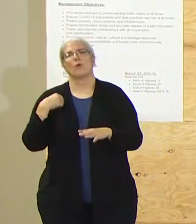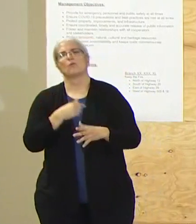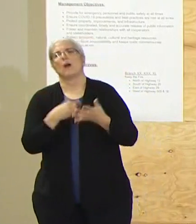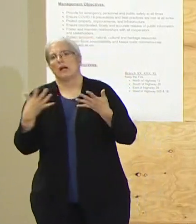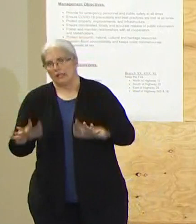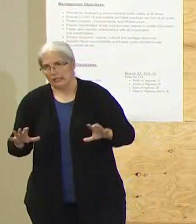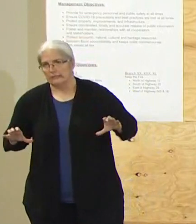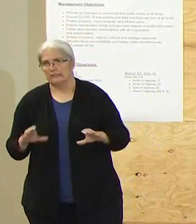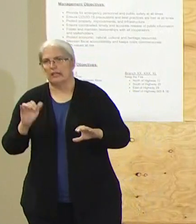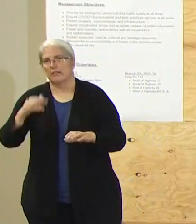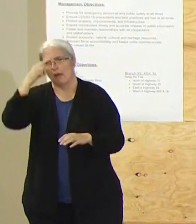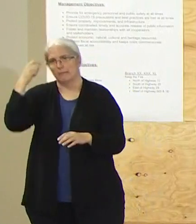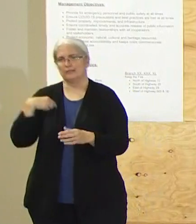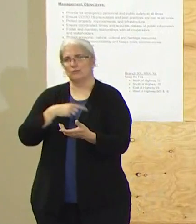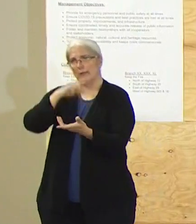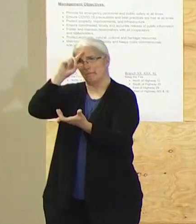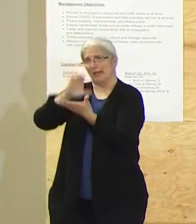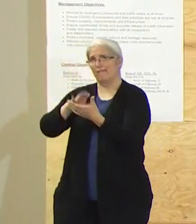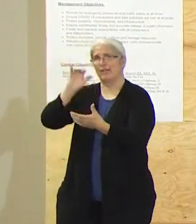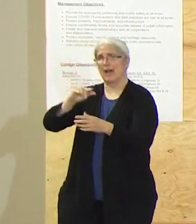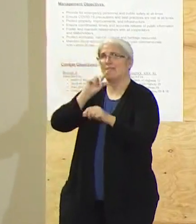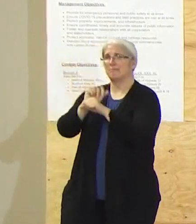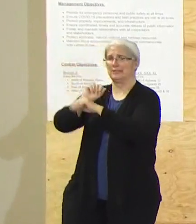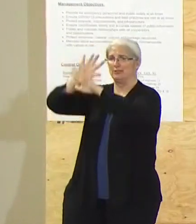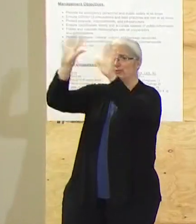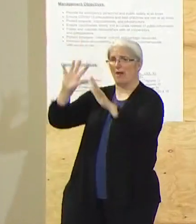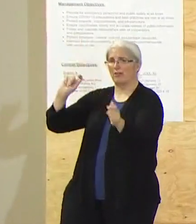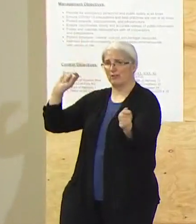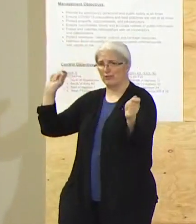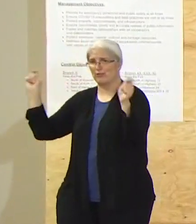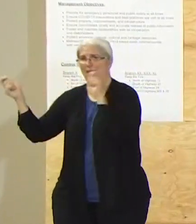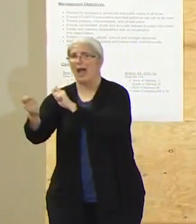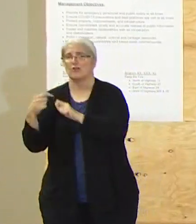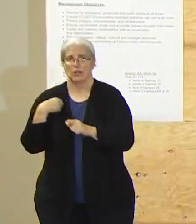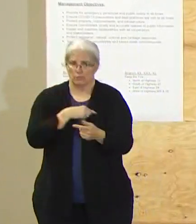do is double down on a future that actually